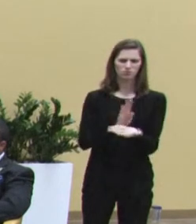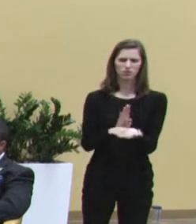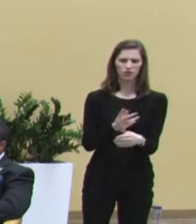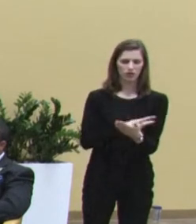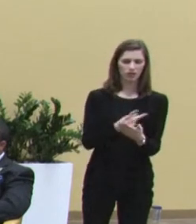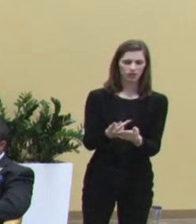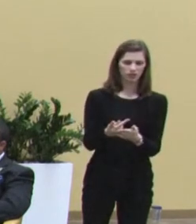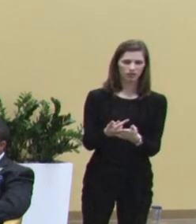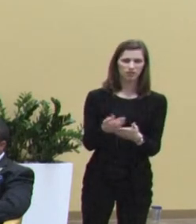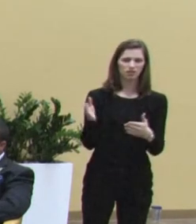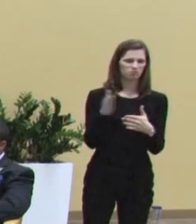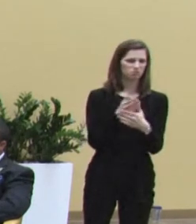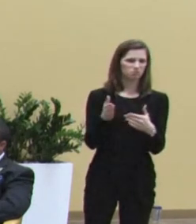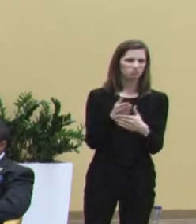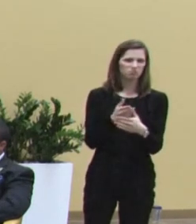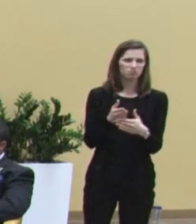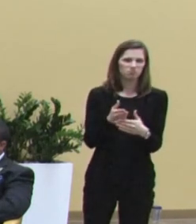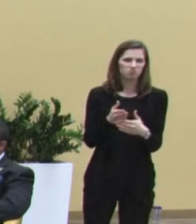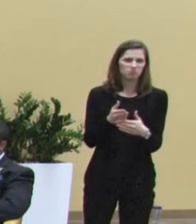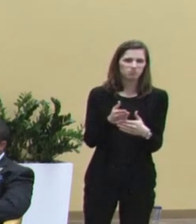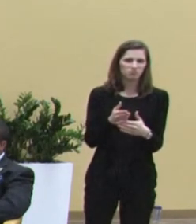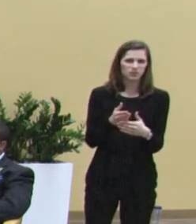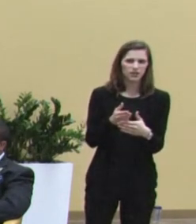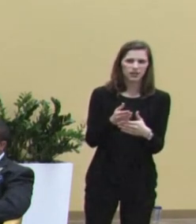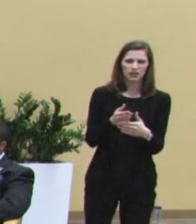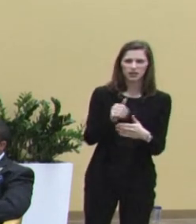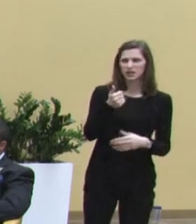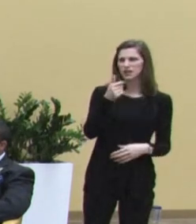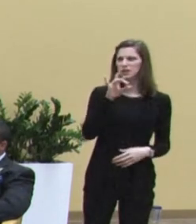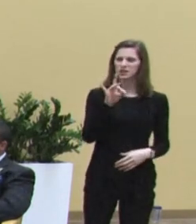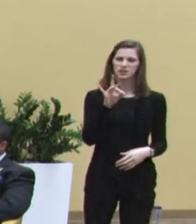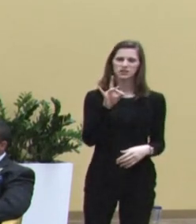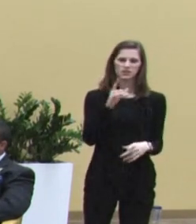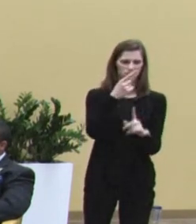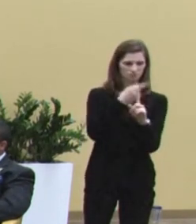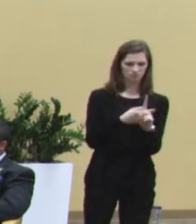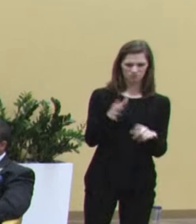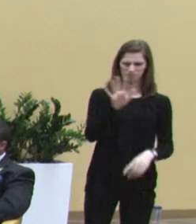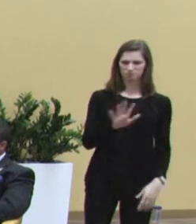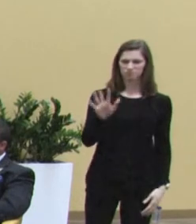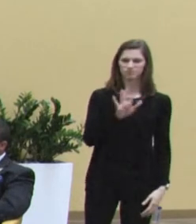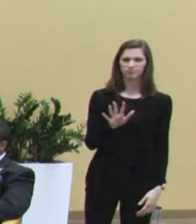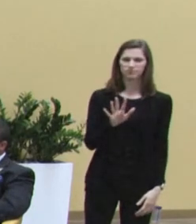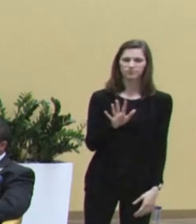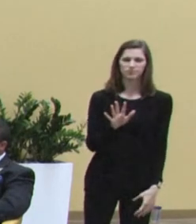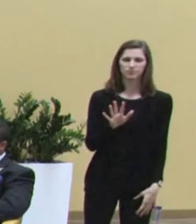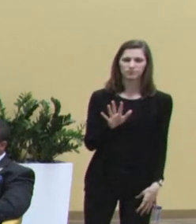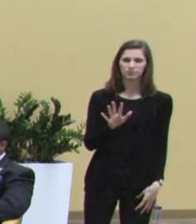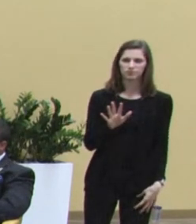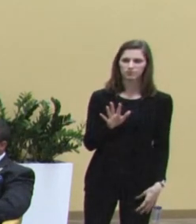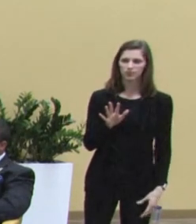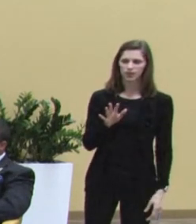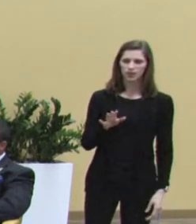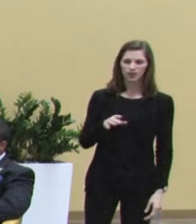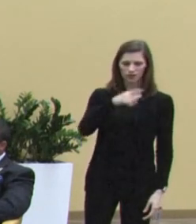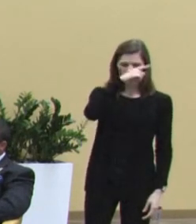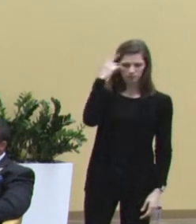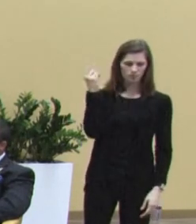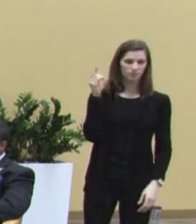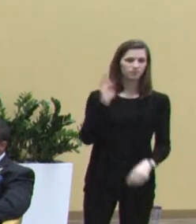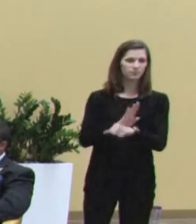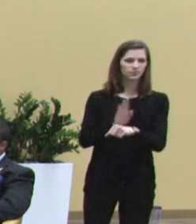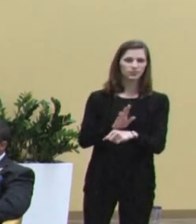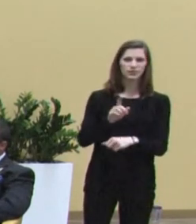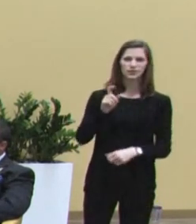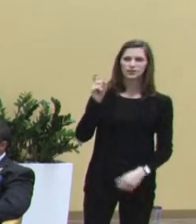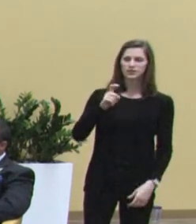and a big reason for that is because of access to capital, right? Are we going out there and are we supporting our black businesses as